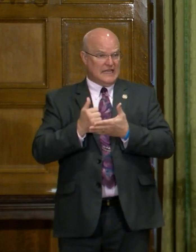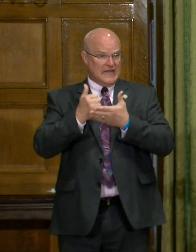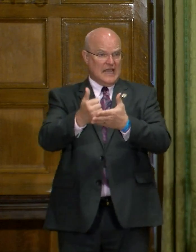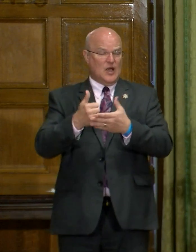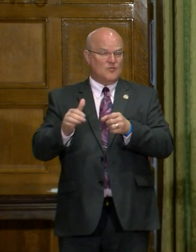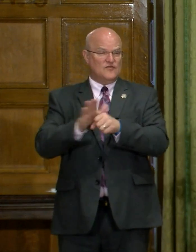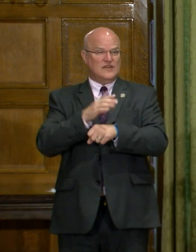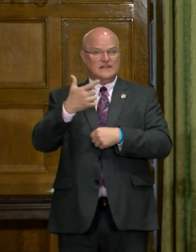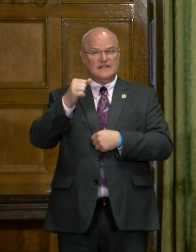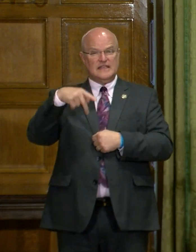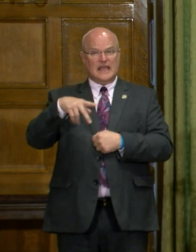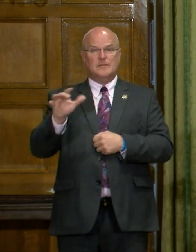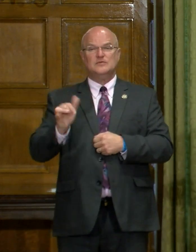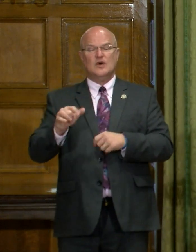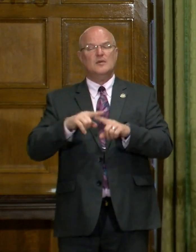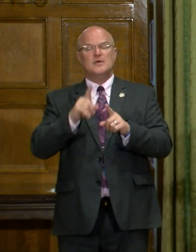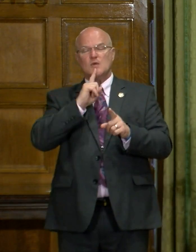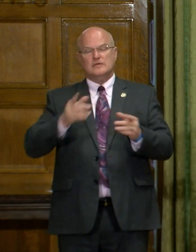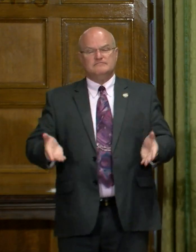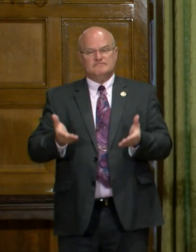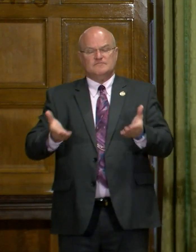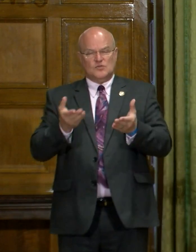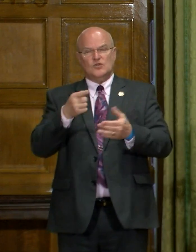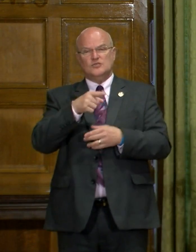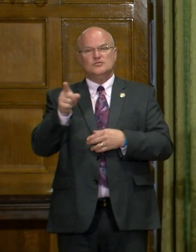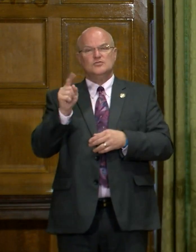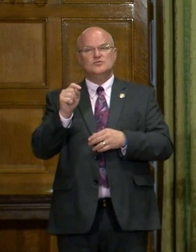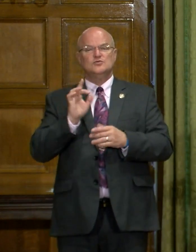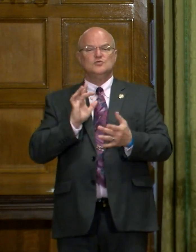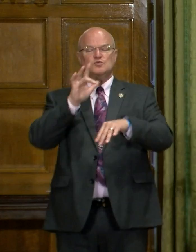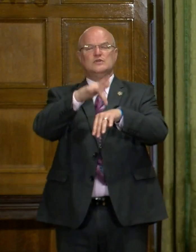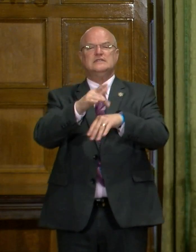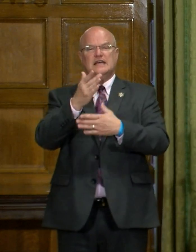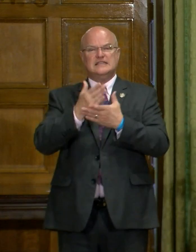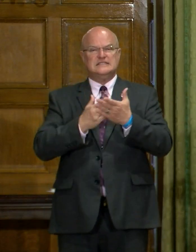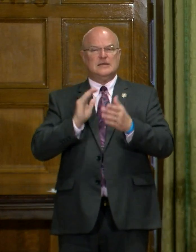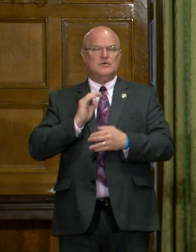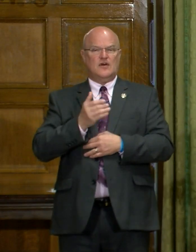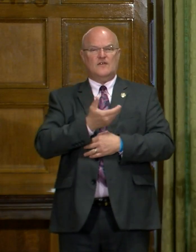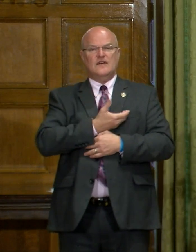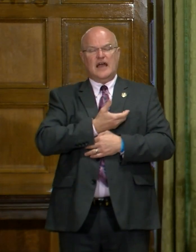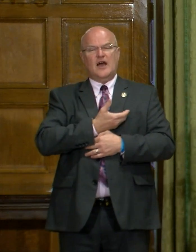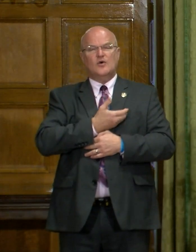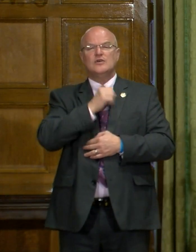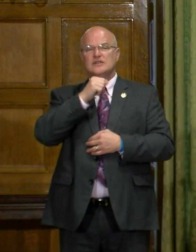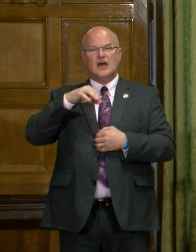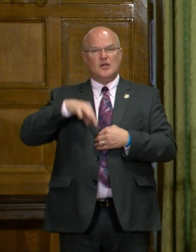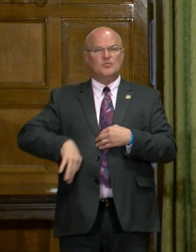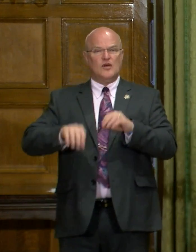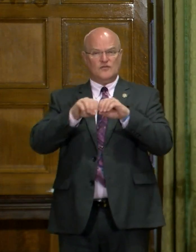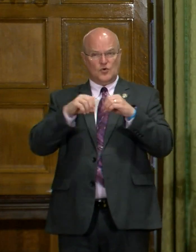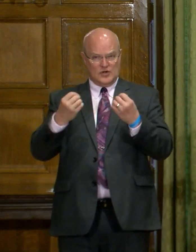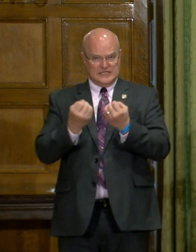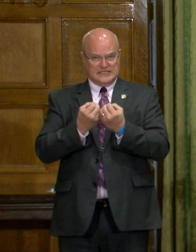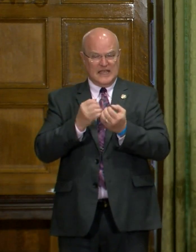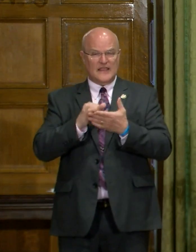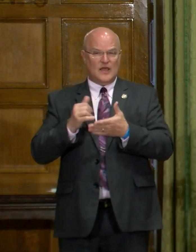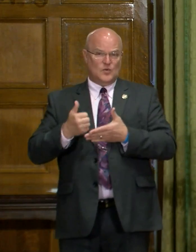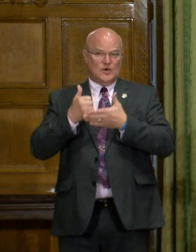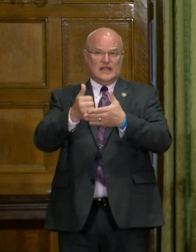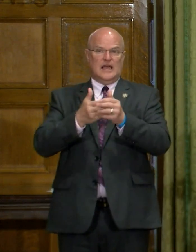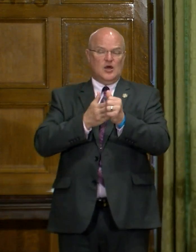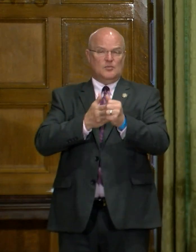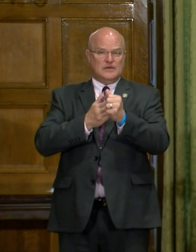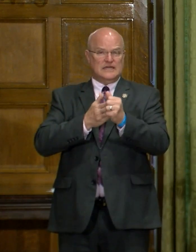help fill in that gap as well. But I really encourage you to reach out to some of our nonprofit organizations that will